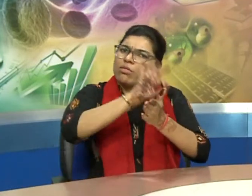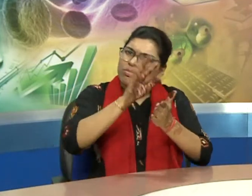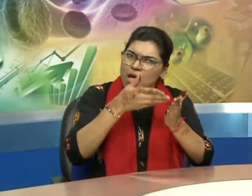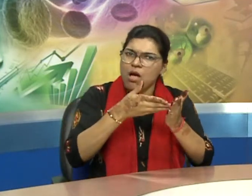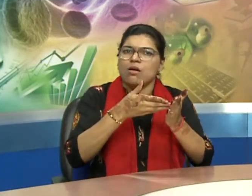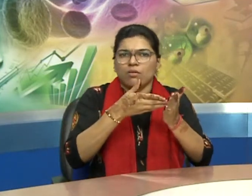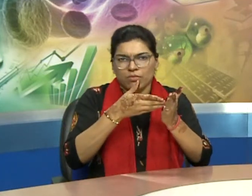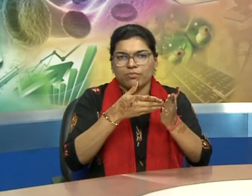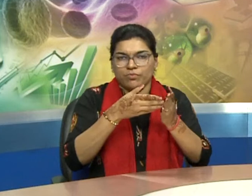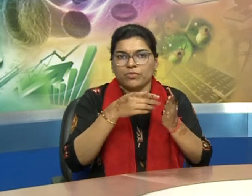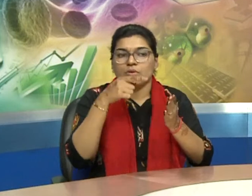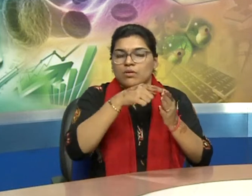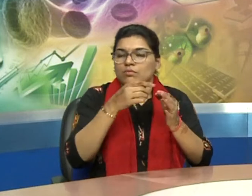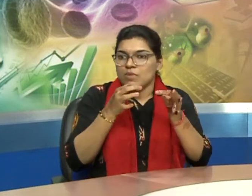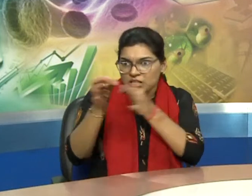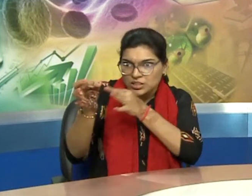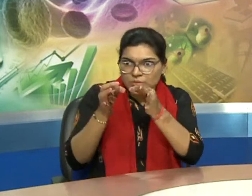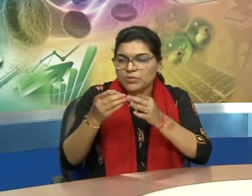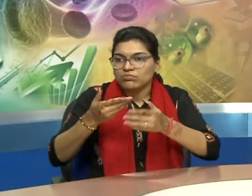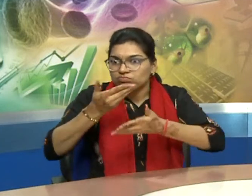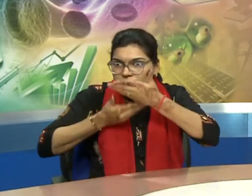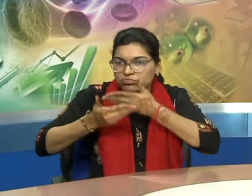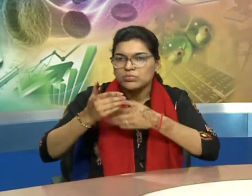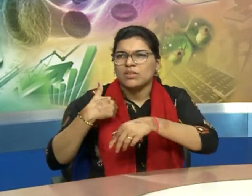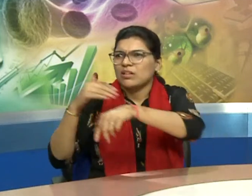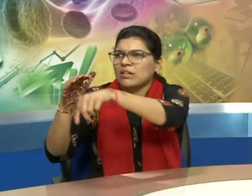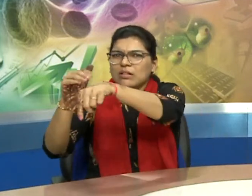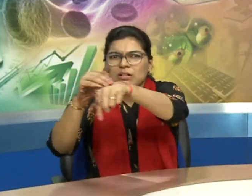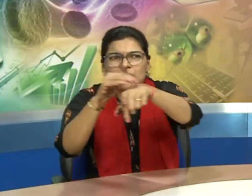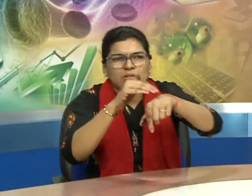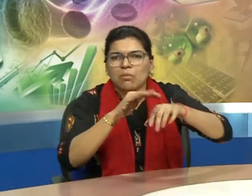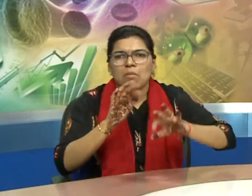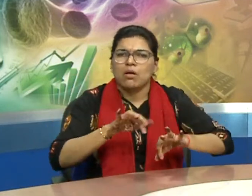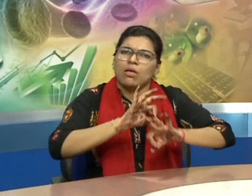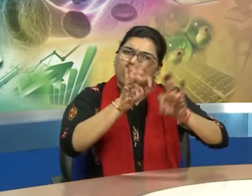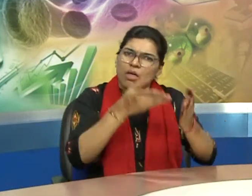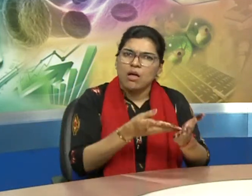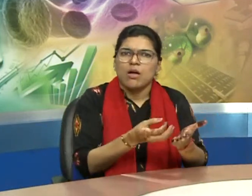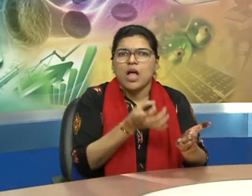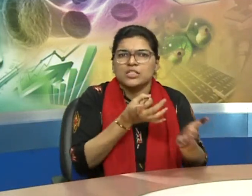prospectuses, reports, and question papers of previous year's examinations.